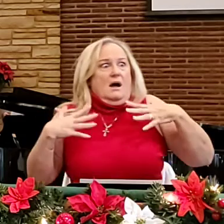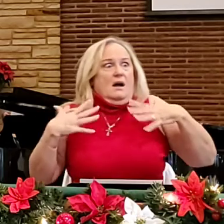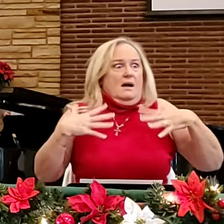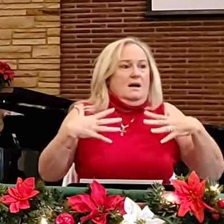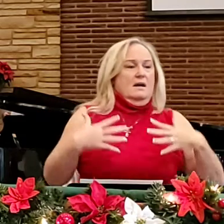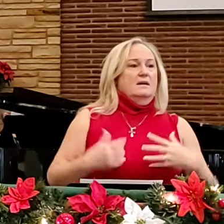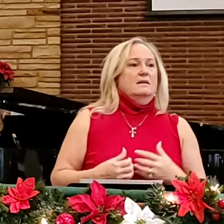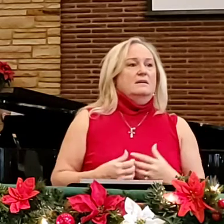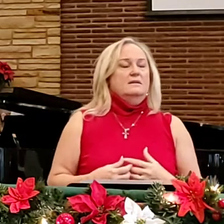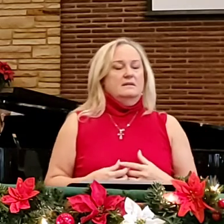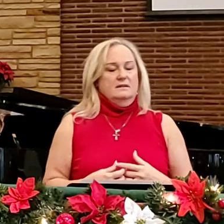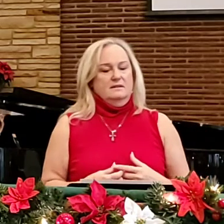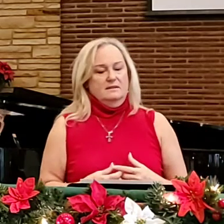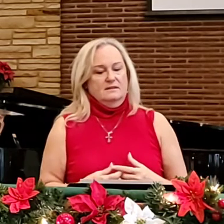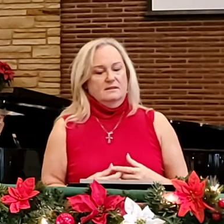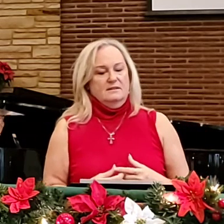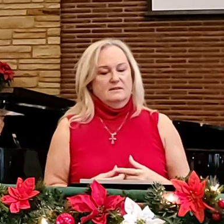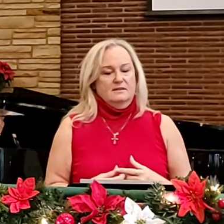terrified.